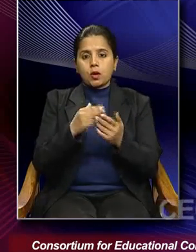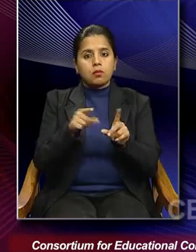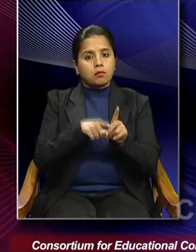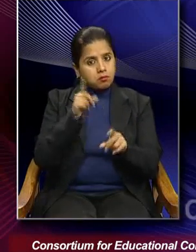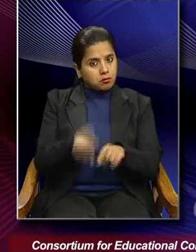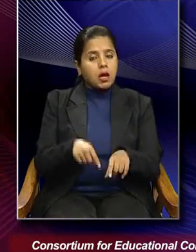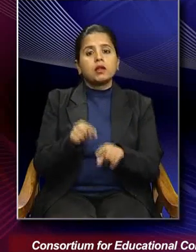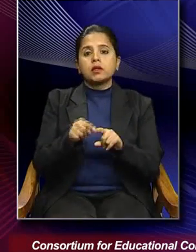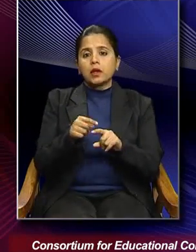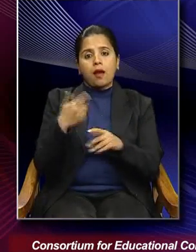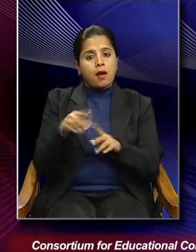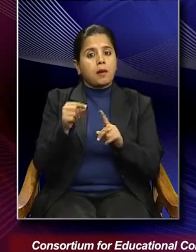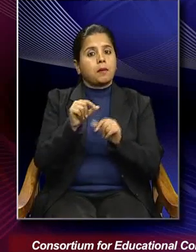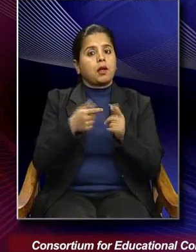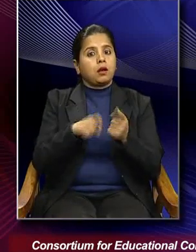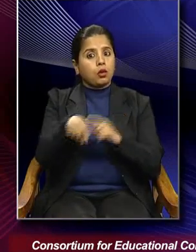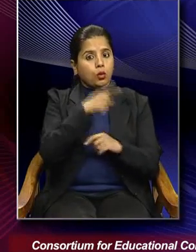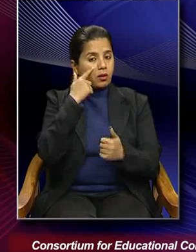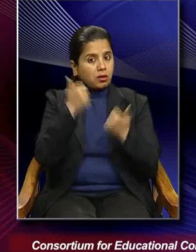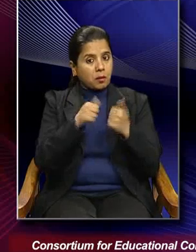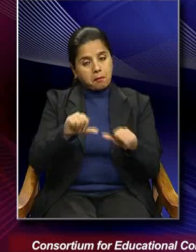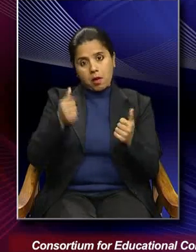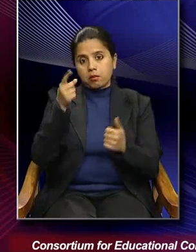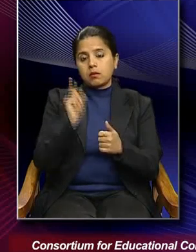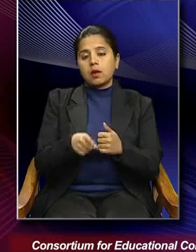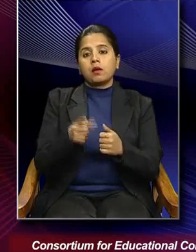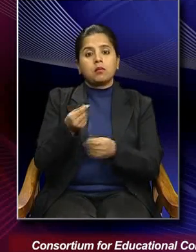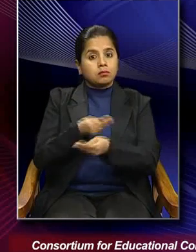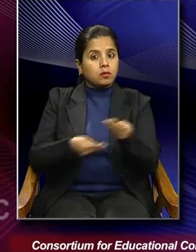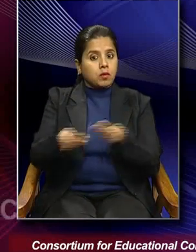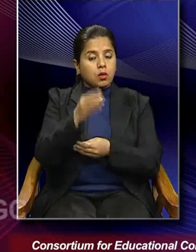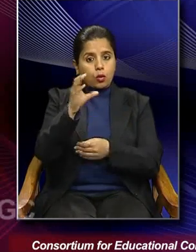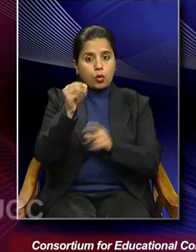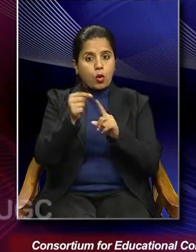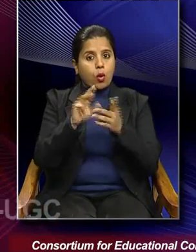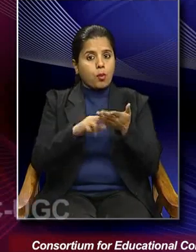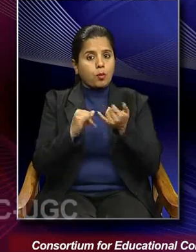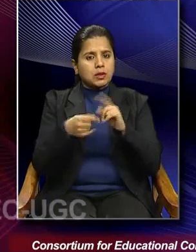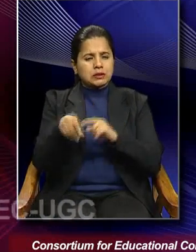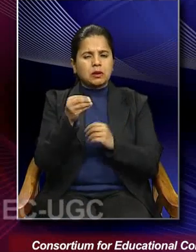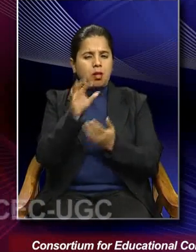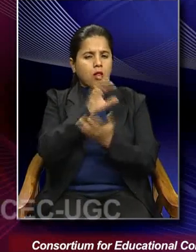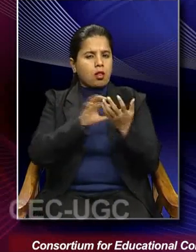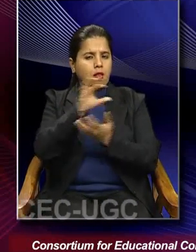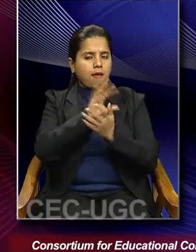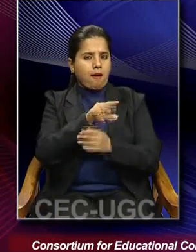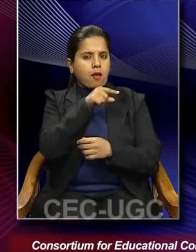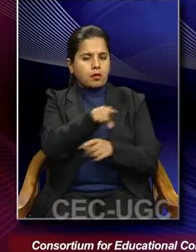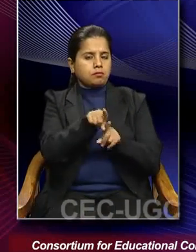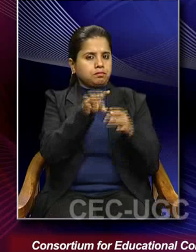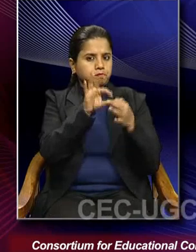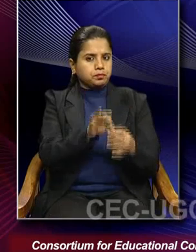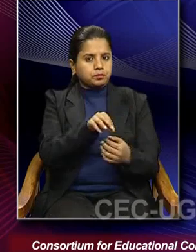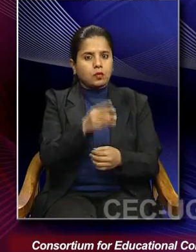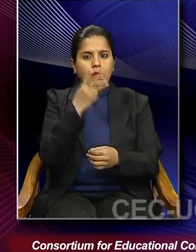required to pass any Pareto test. Compensation principle is little ambiguous in this particular case of